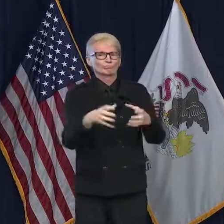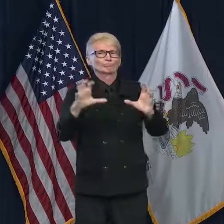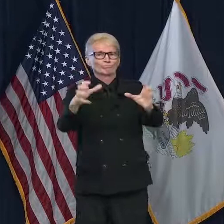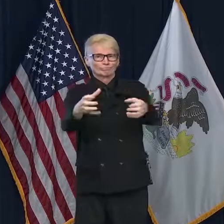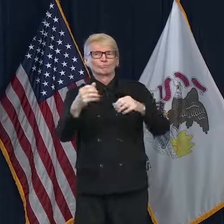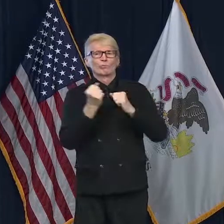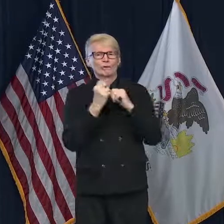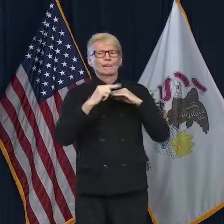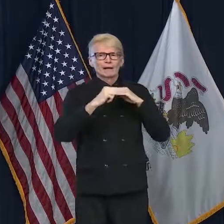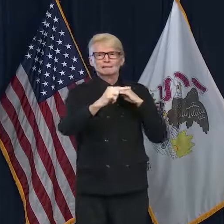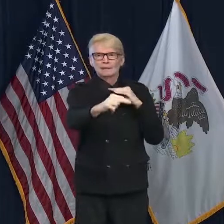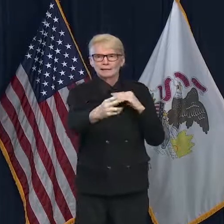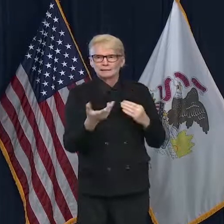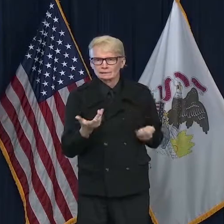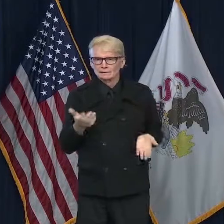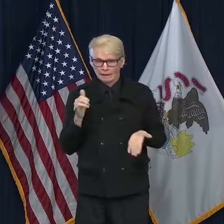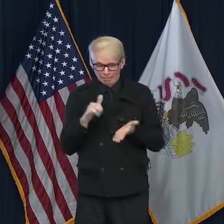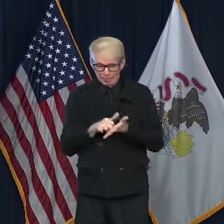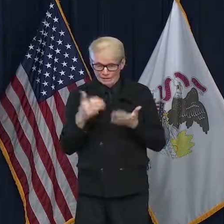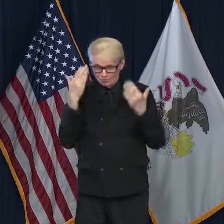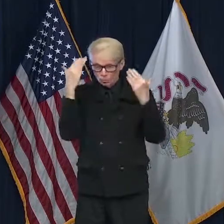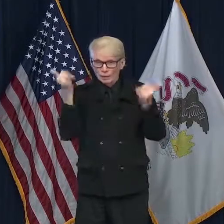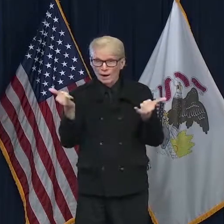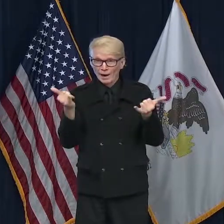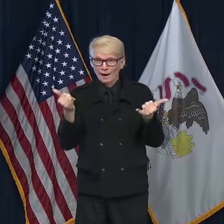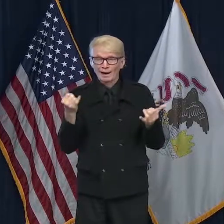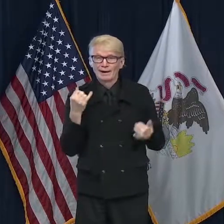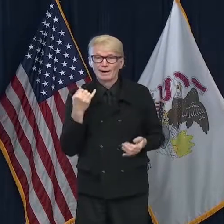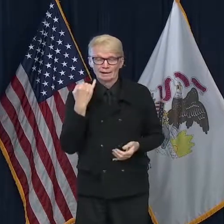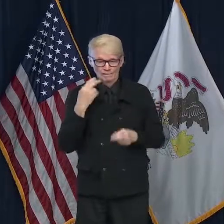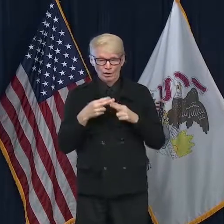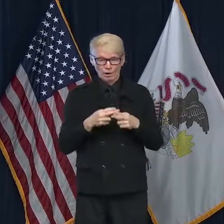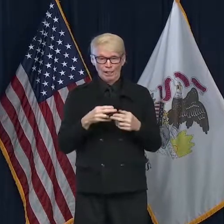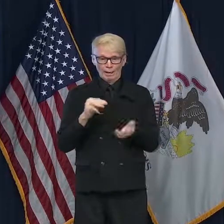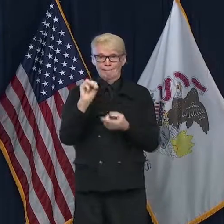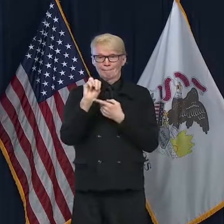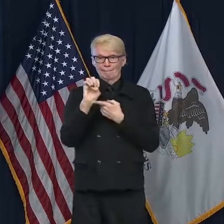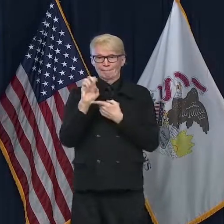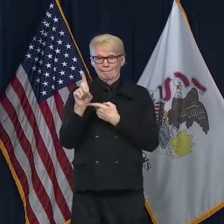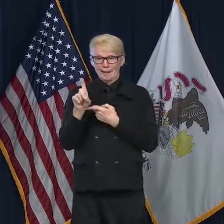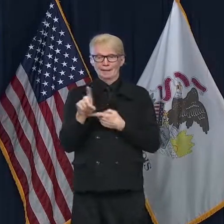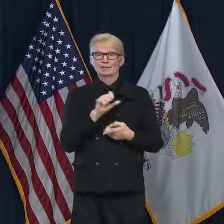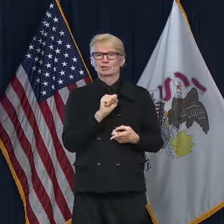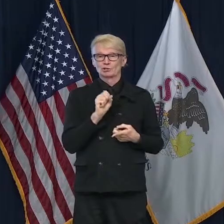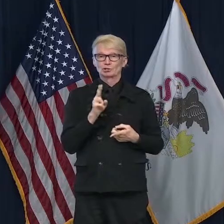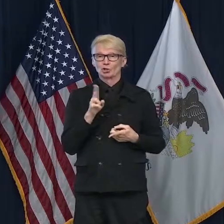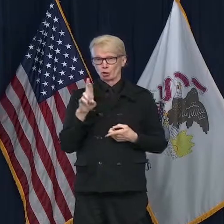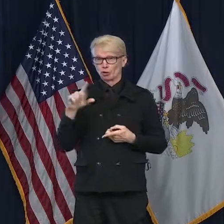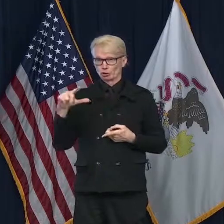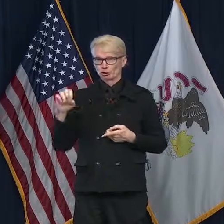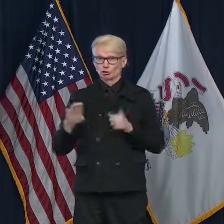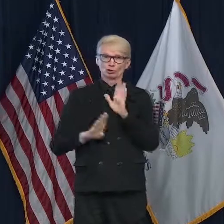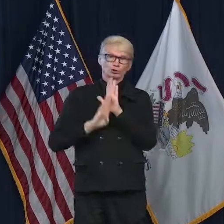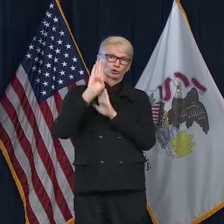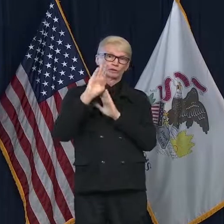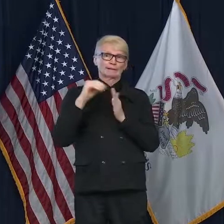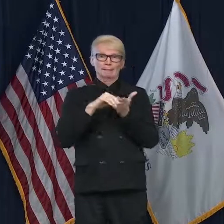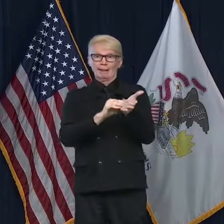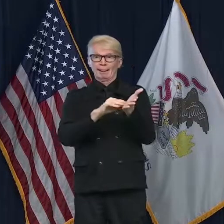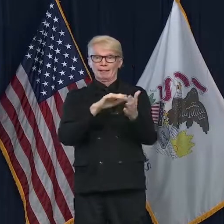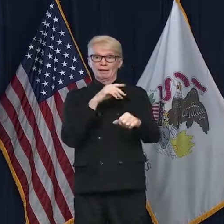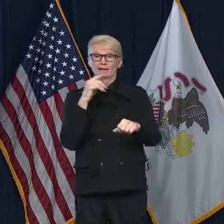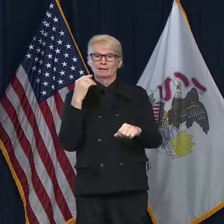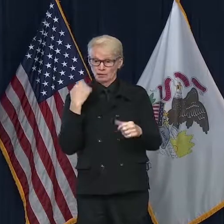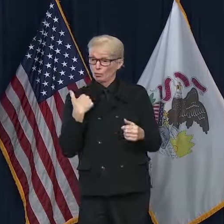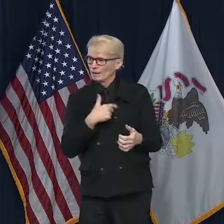can know that even if med-surg beds are lower, we will be able to support individuals